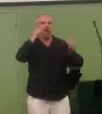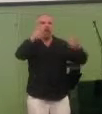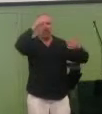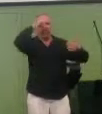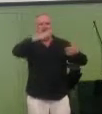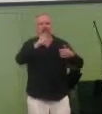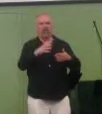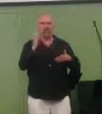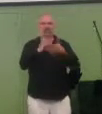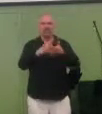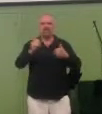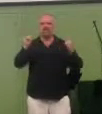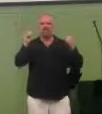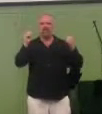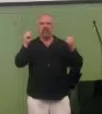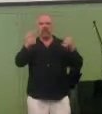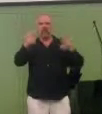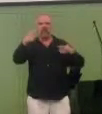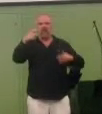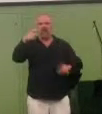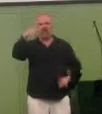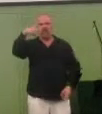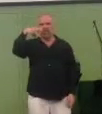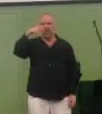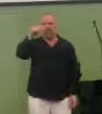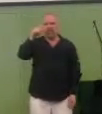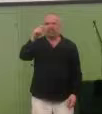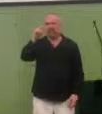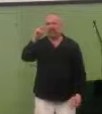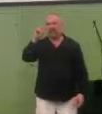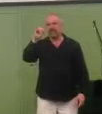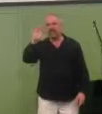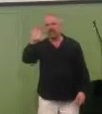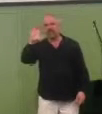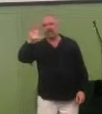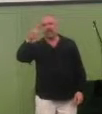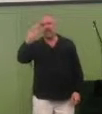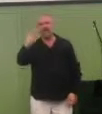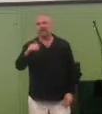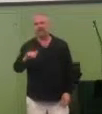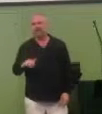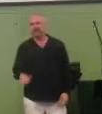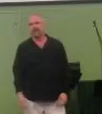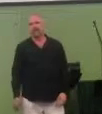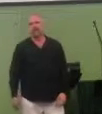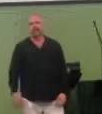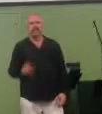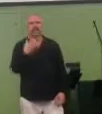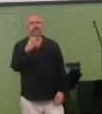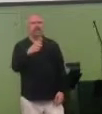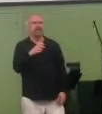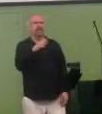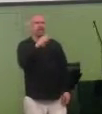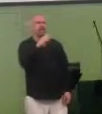many trans men today, announcing his extreme and deep dislike of men and